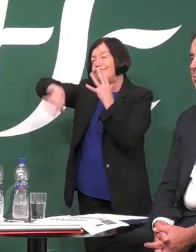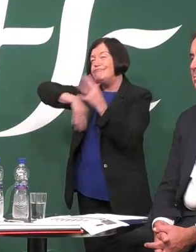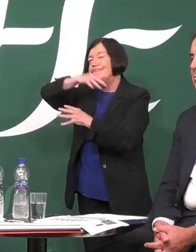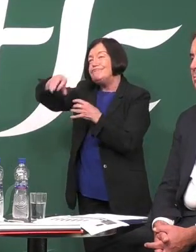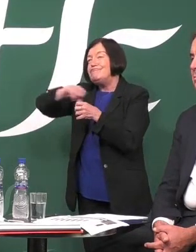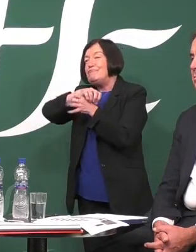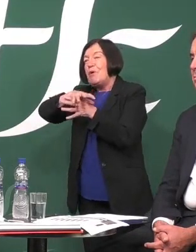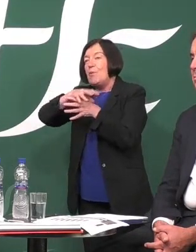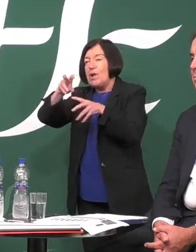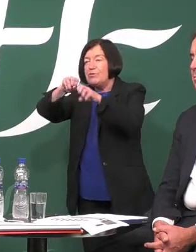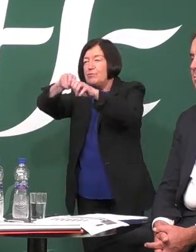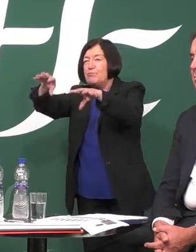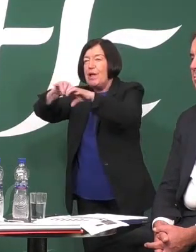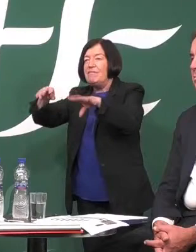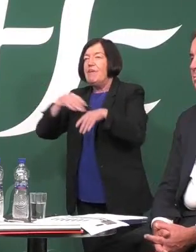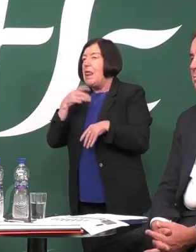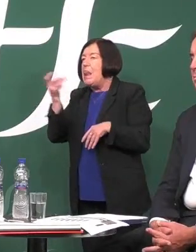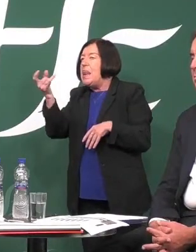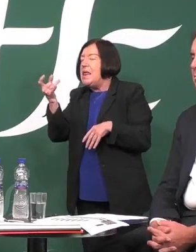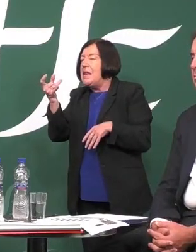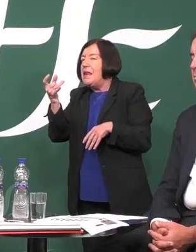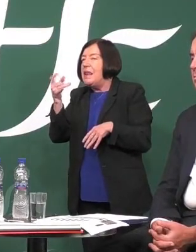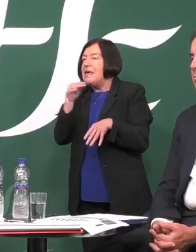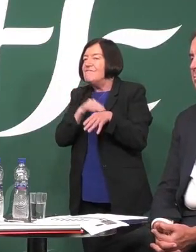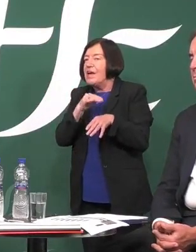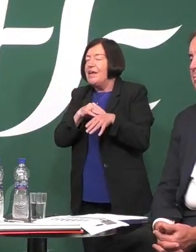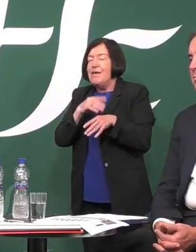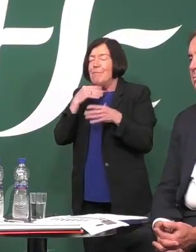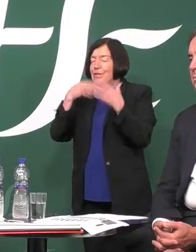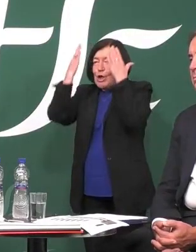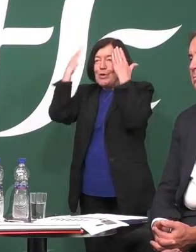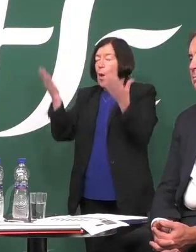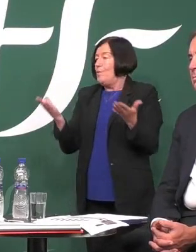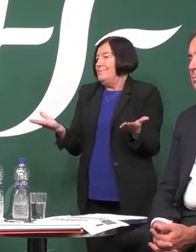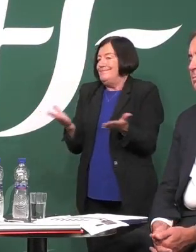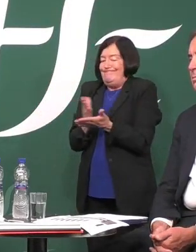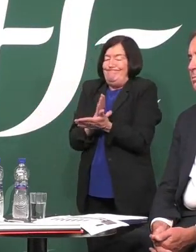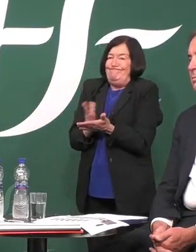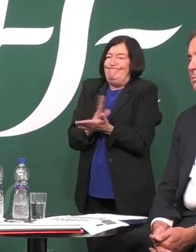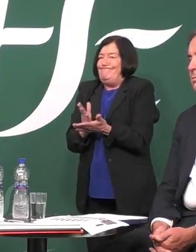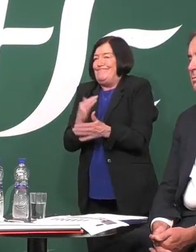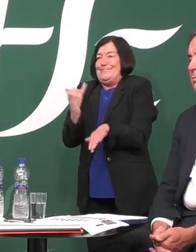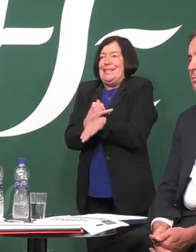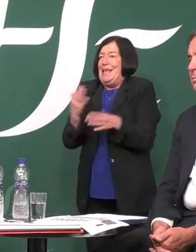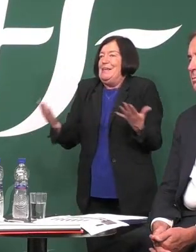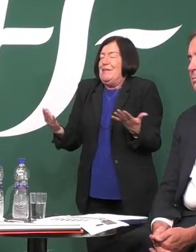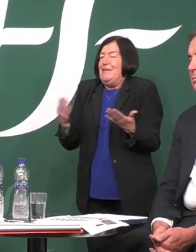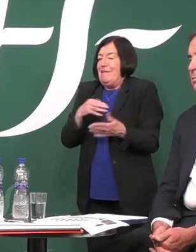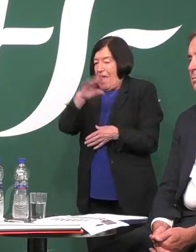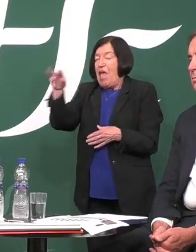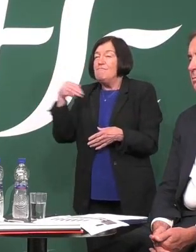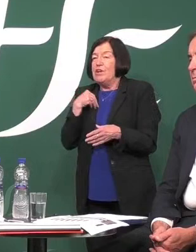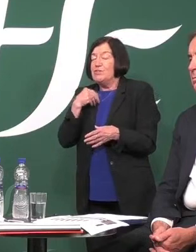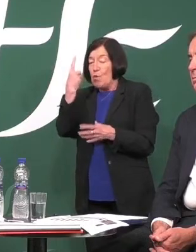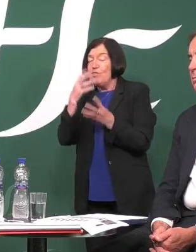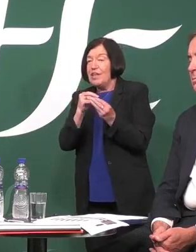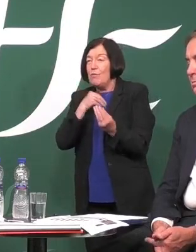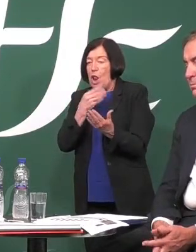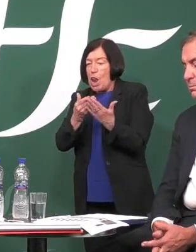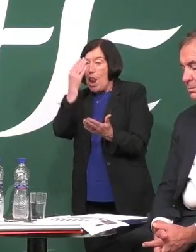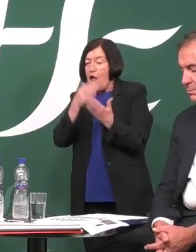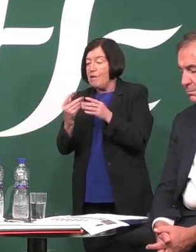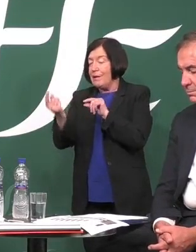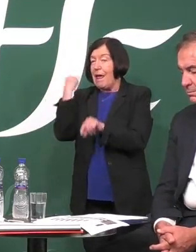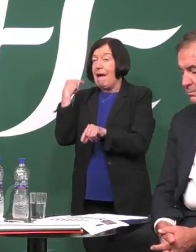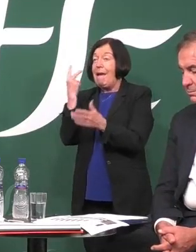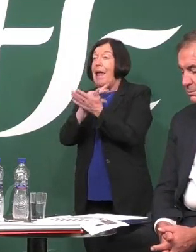that's doing relatively little harm. But there's so much uncertainty. I think every one of us would say one of the things we've learned in the last year and